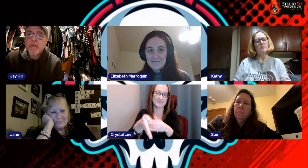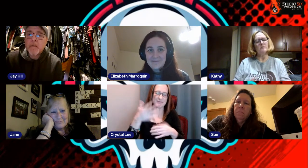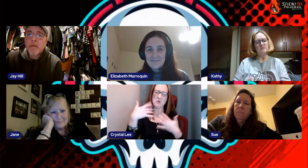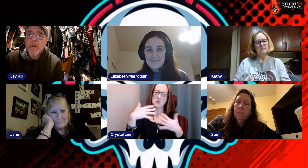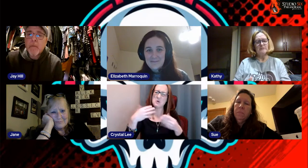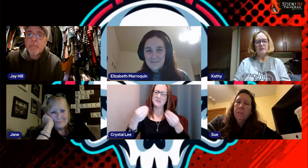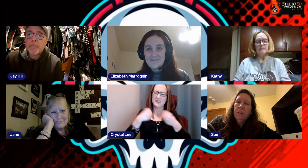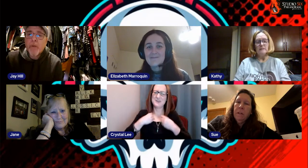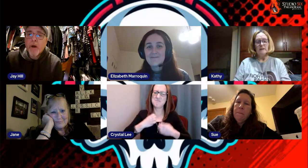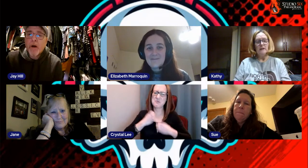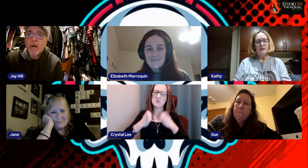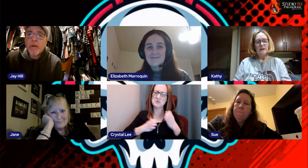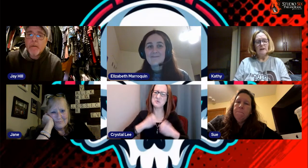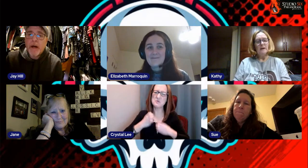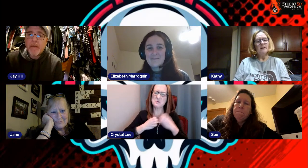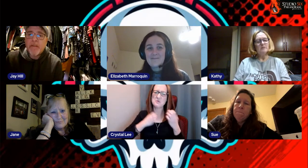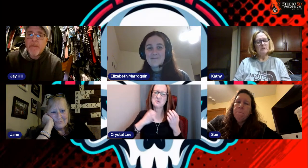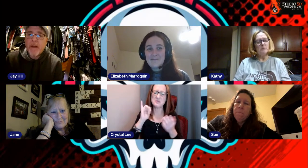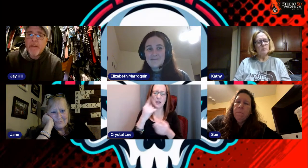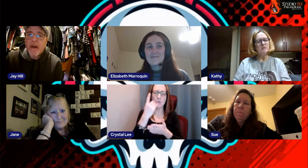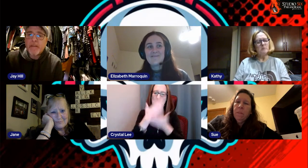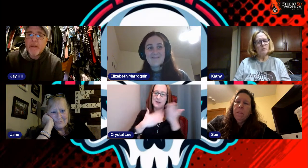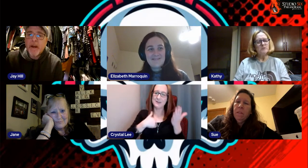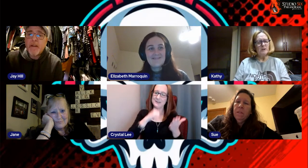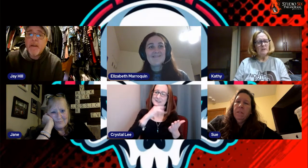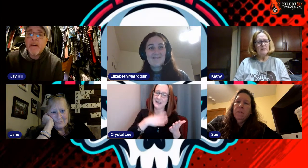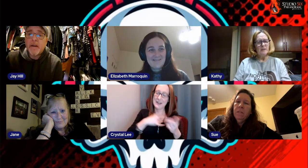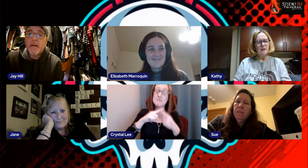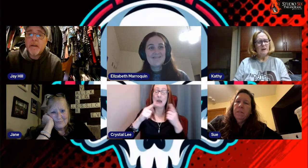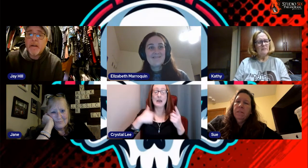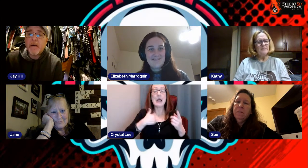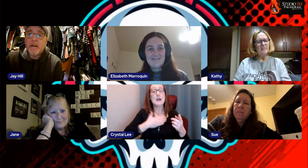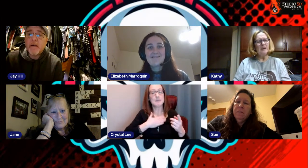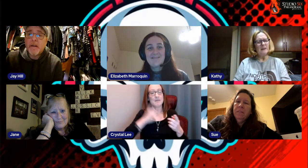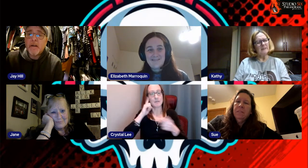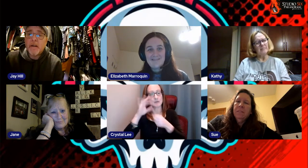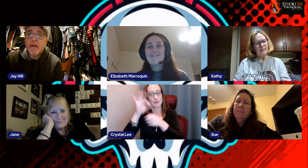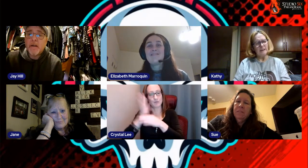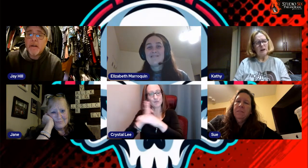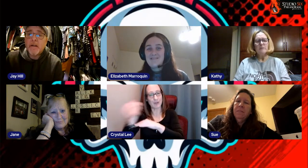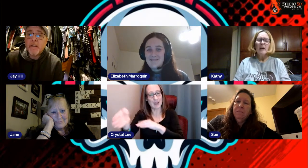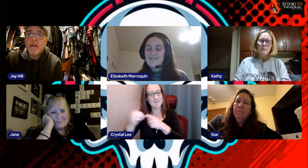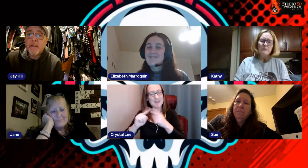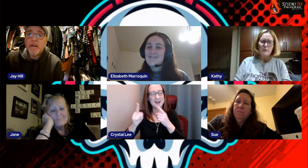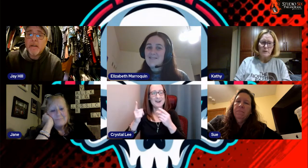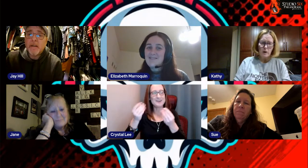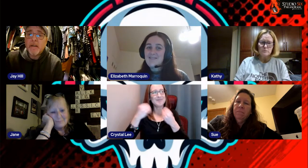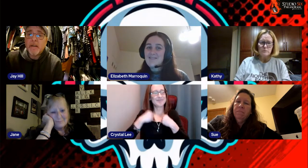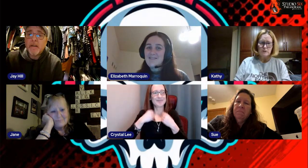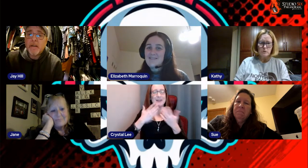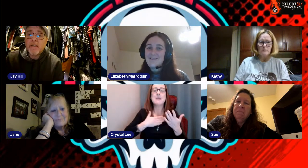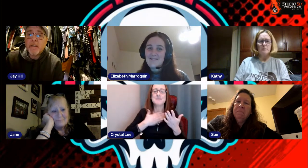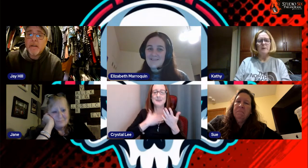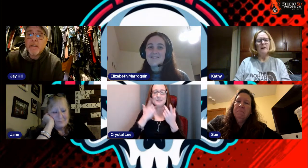over. The room felt different. That's a fantastic idea. I felt like I didn't like it. I was happy for the ghost to cross over,